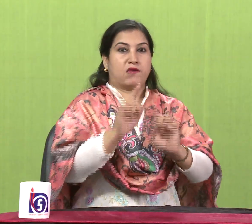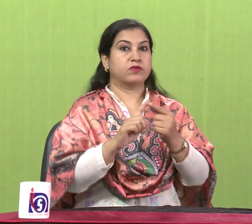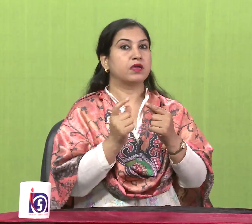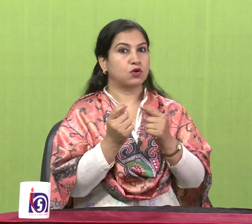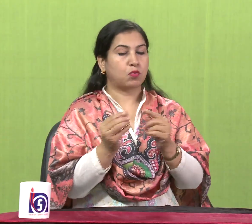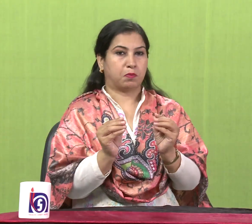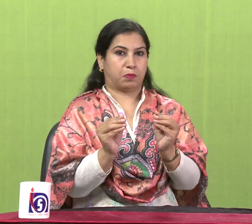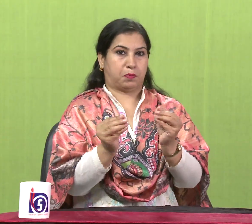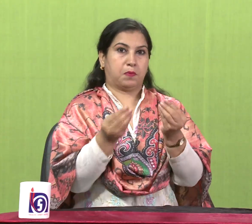economic field.